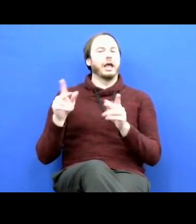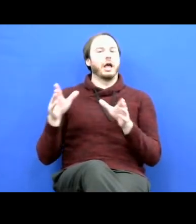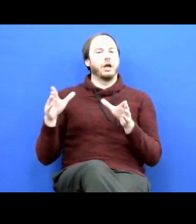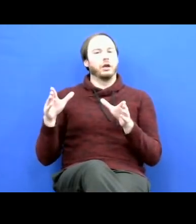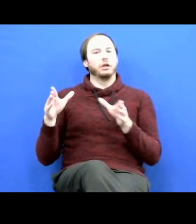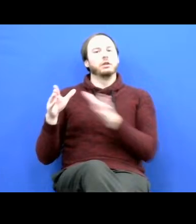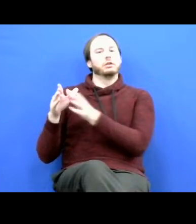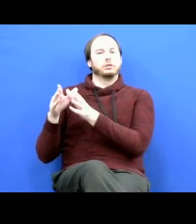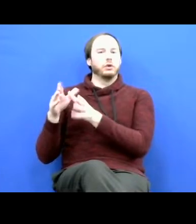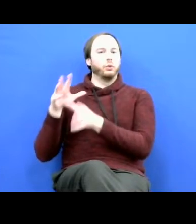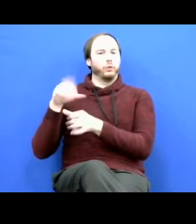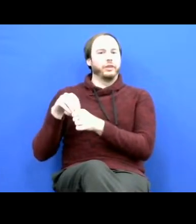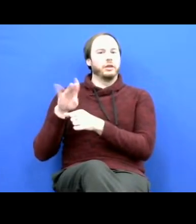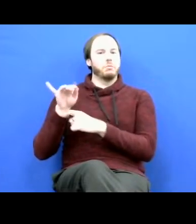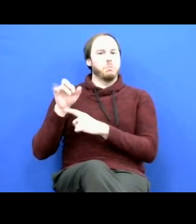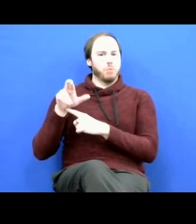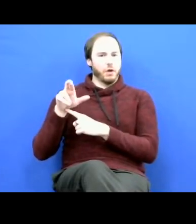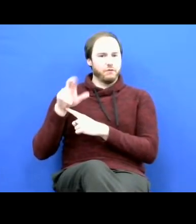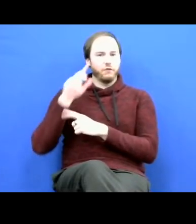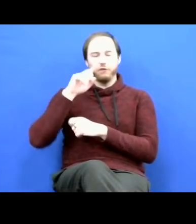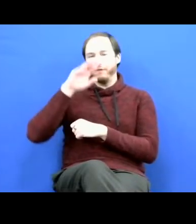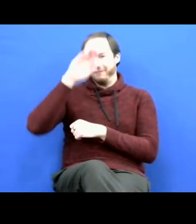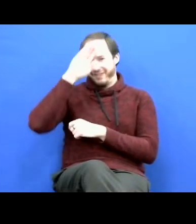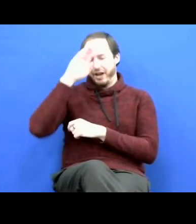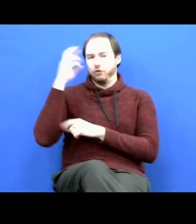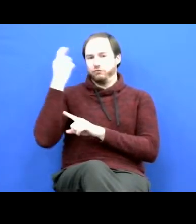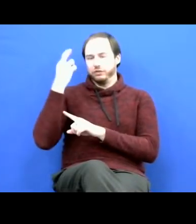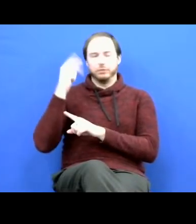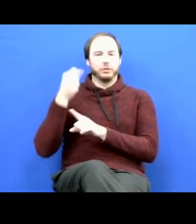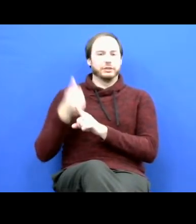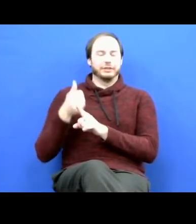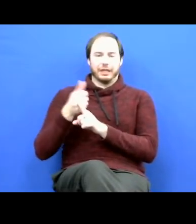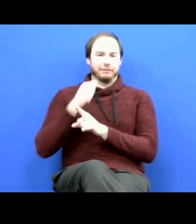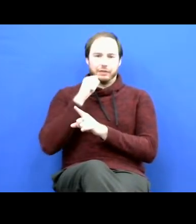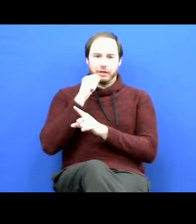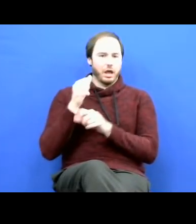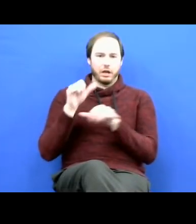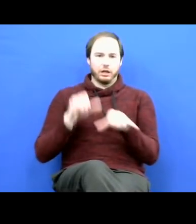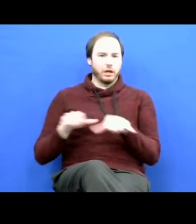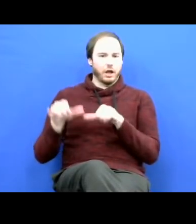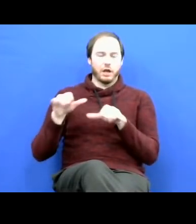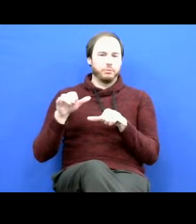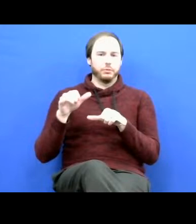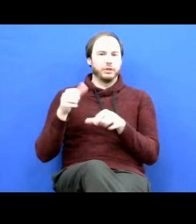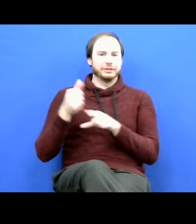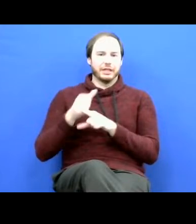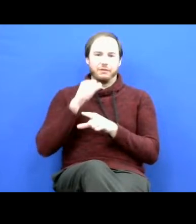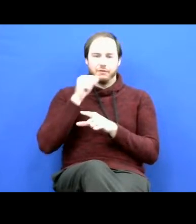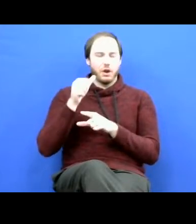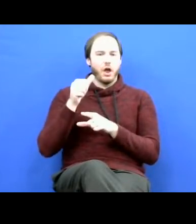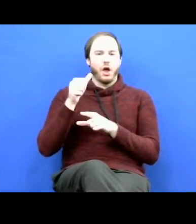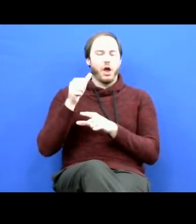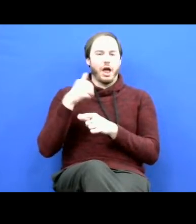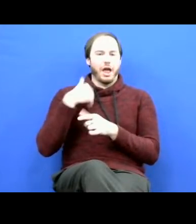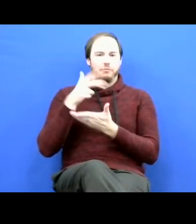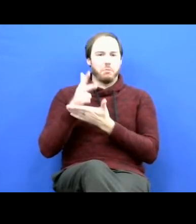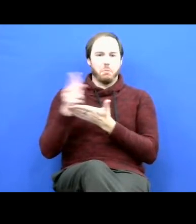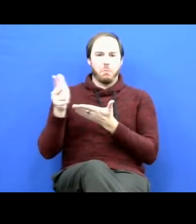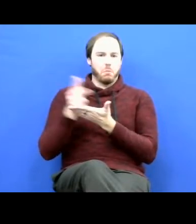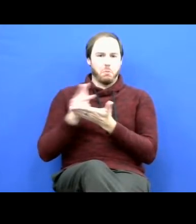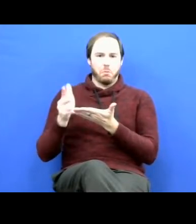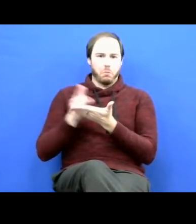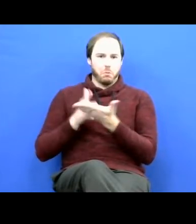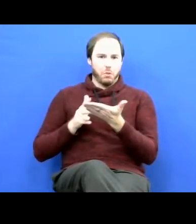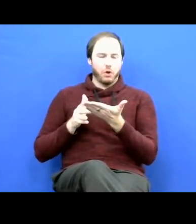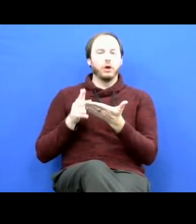incursion into that buffer for the fire safety, but as you'll notice, it is not striped for parking. Now, with that said, are there gonna